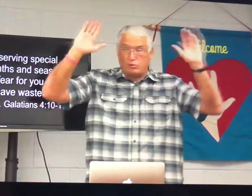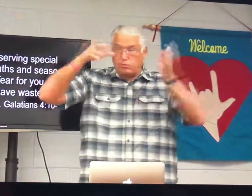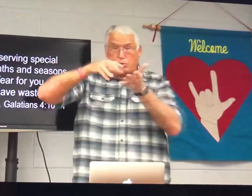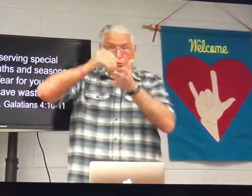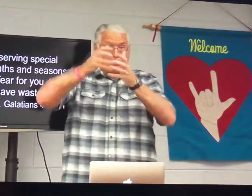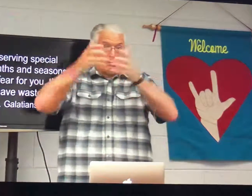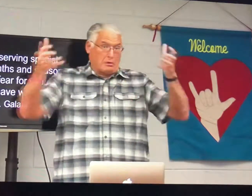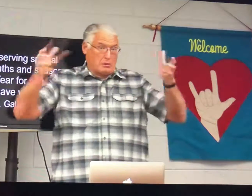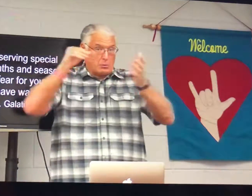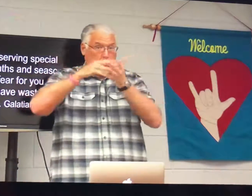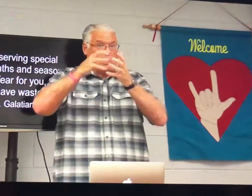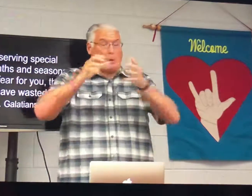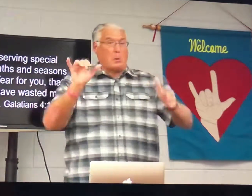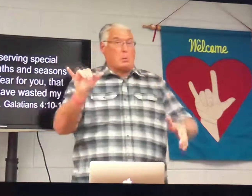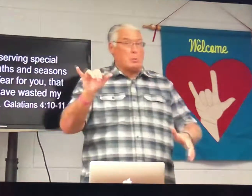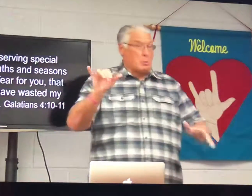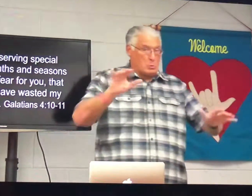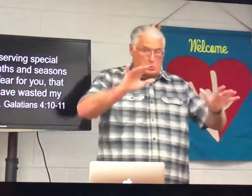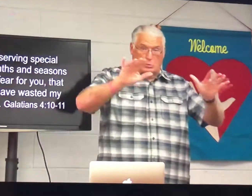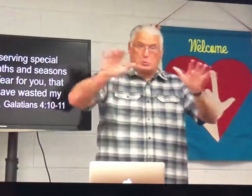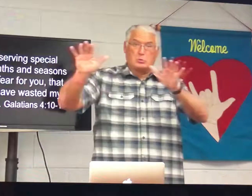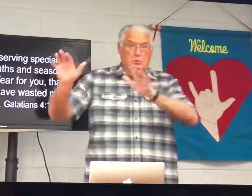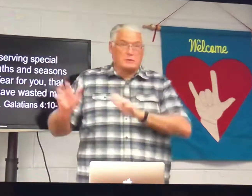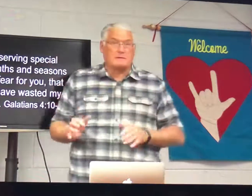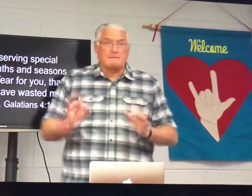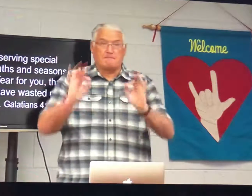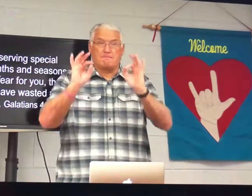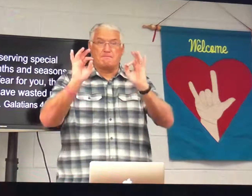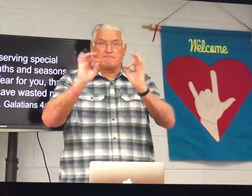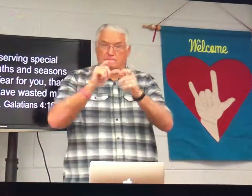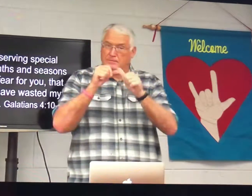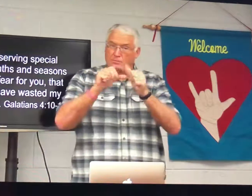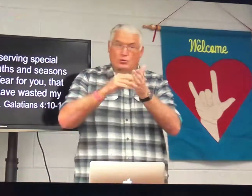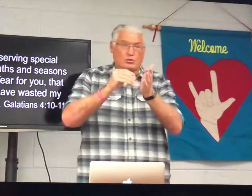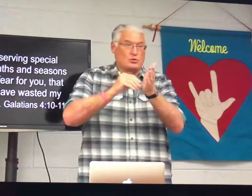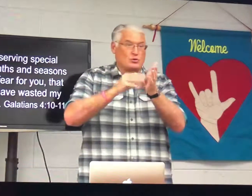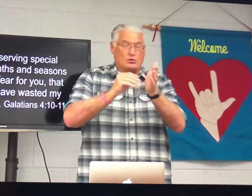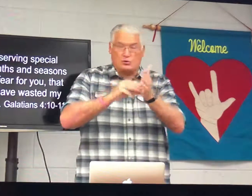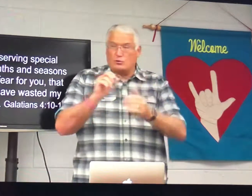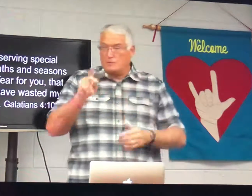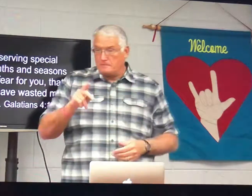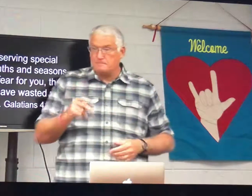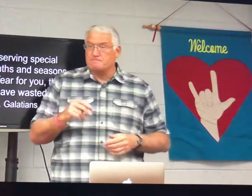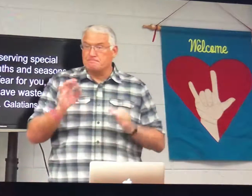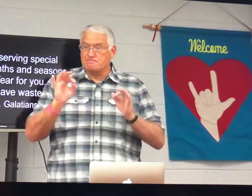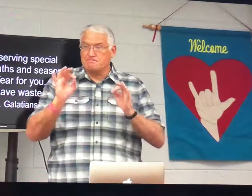has. Hitting .228 for the year, but he's on a stretch in